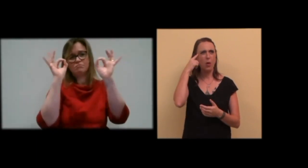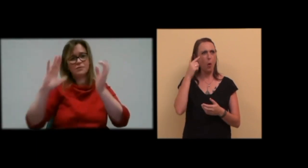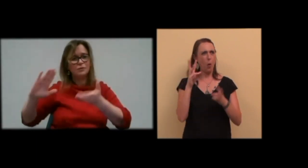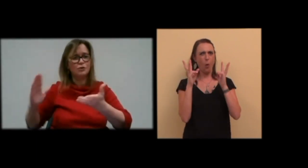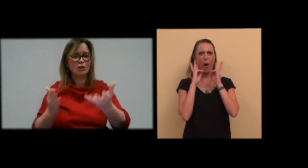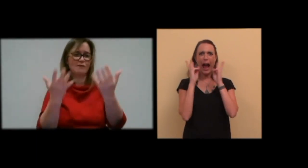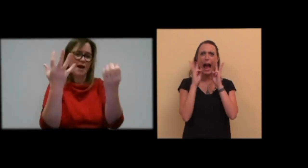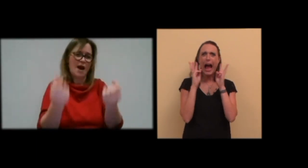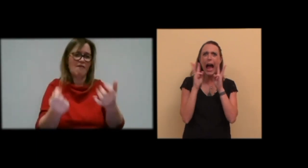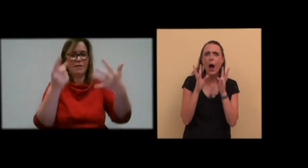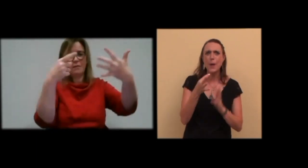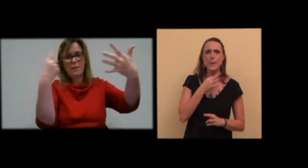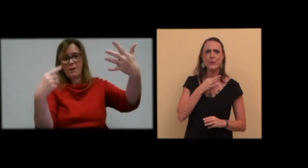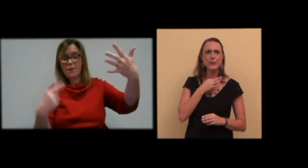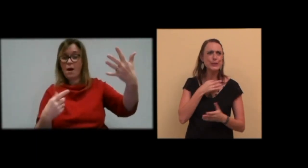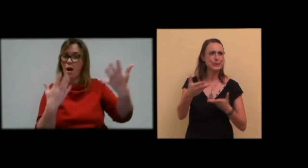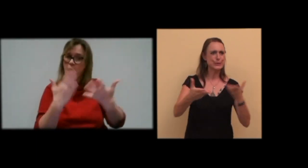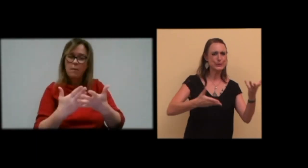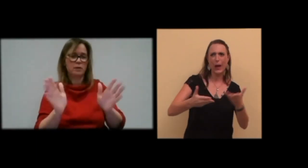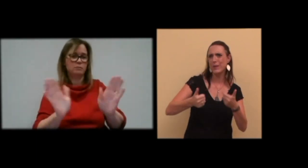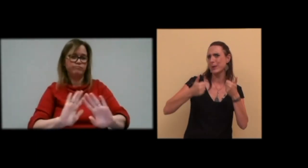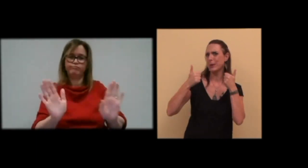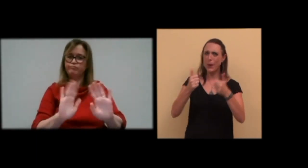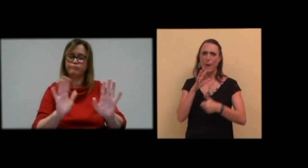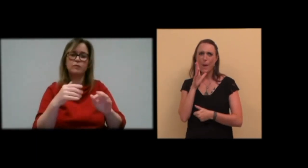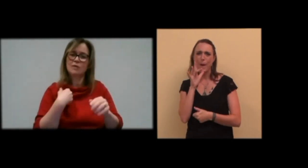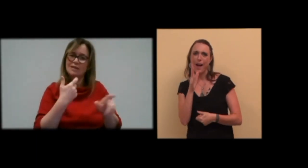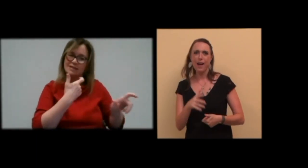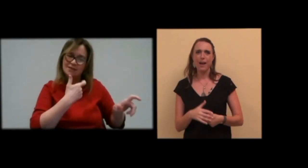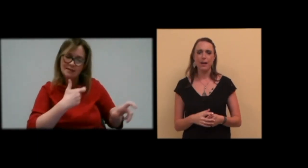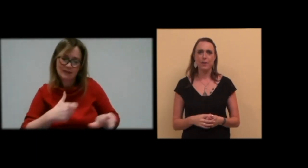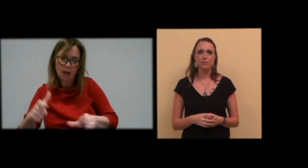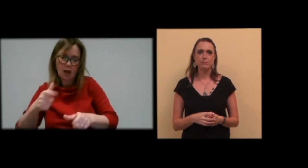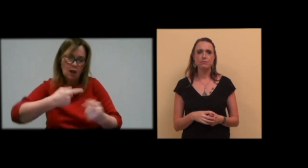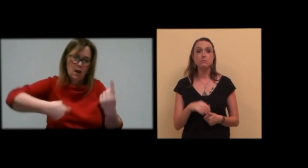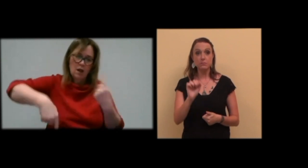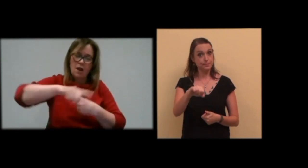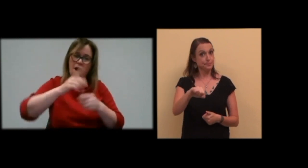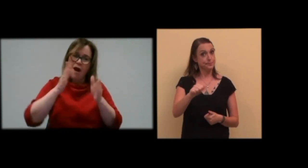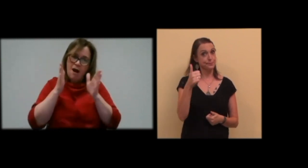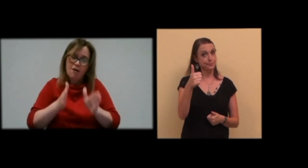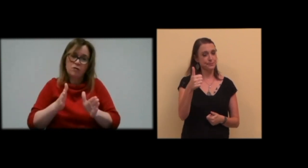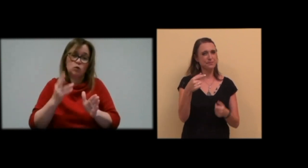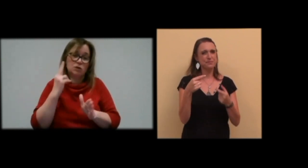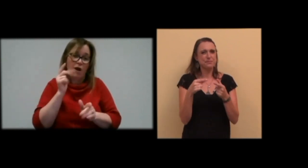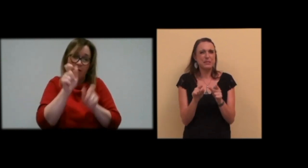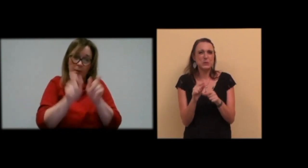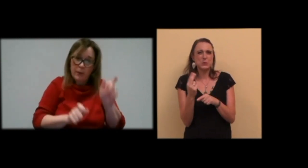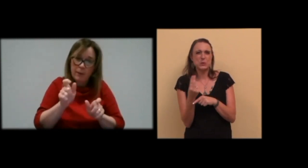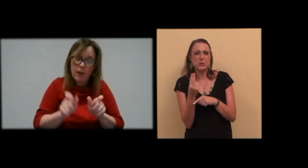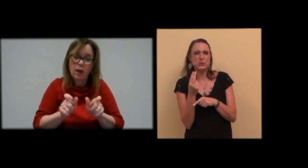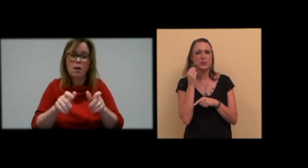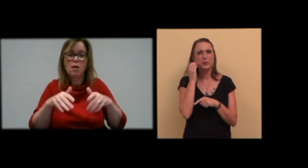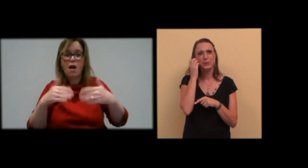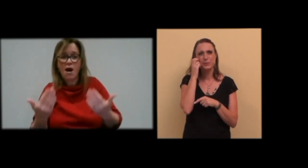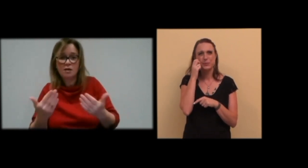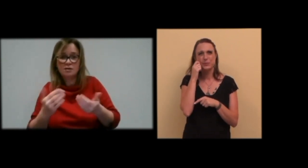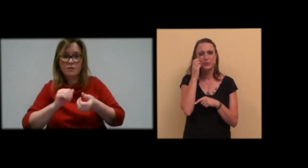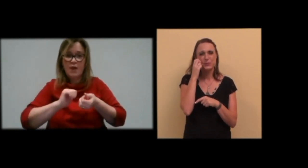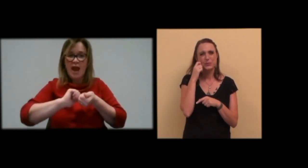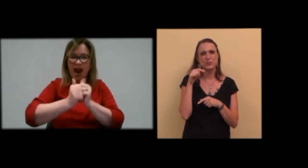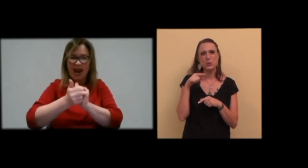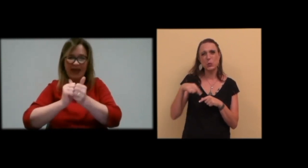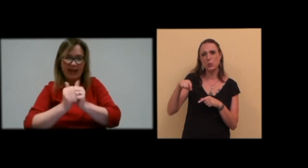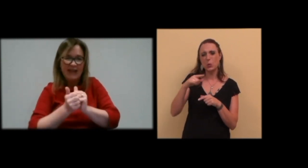shared. You might be thinking, wow, the UK has got so many services, this is great. It's